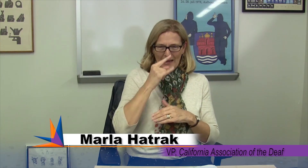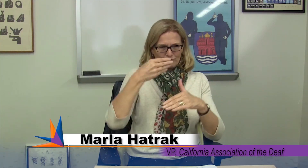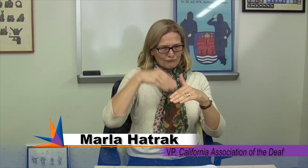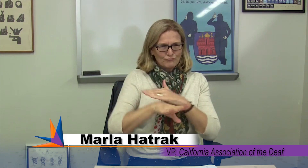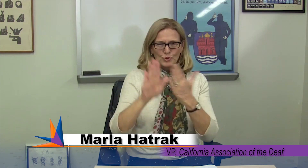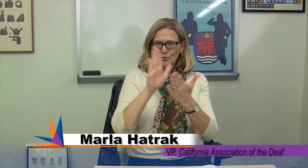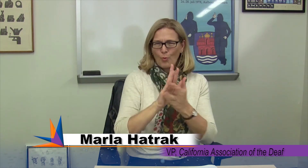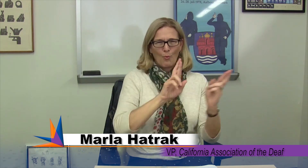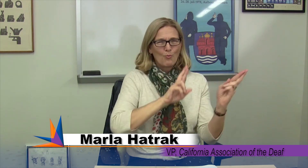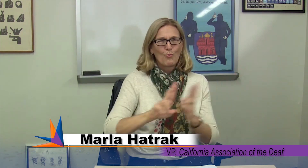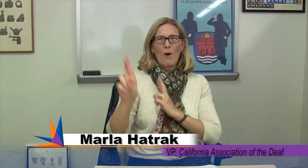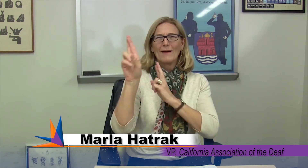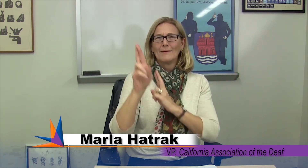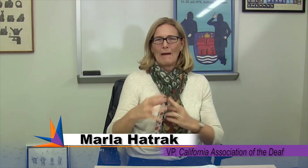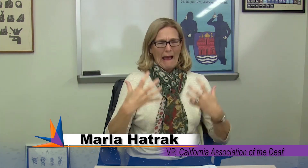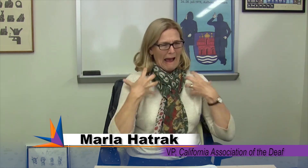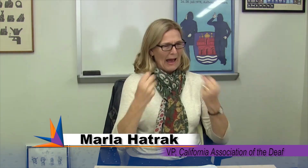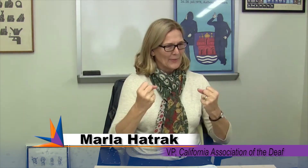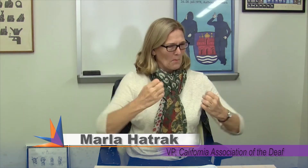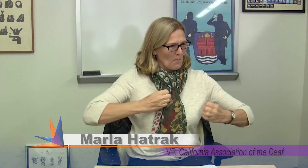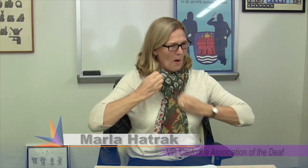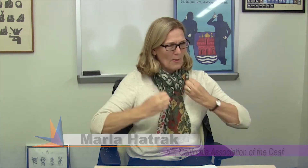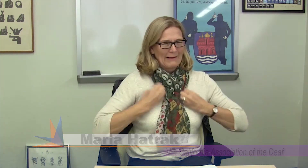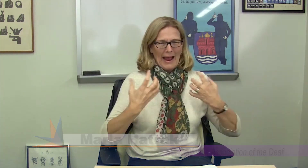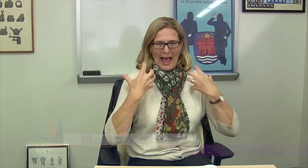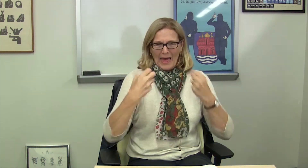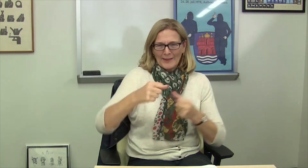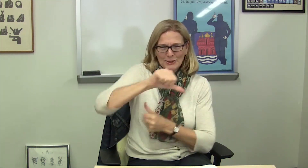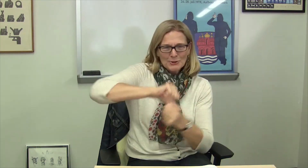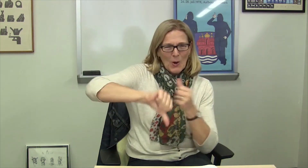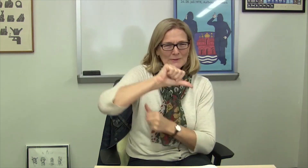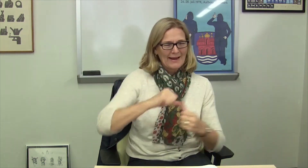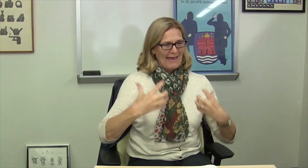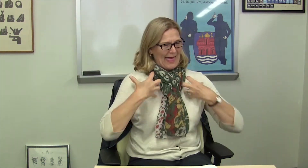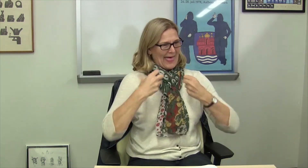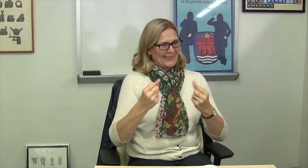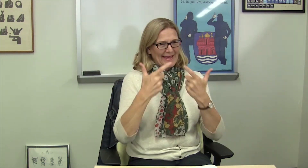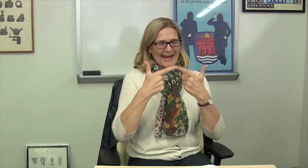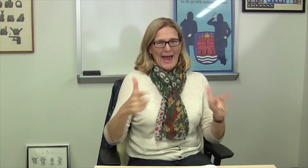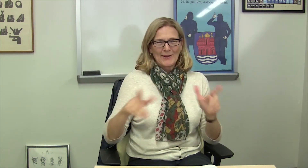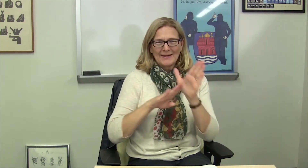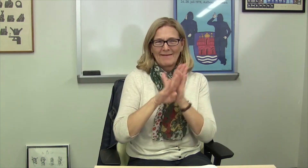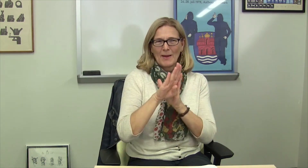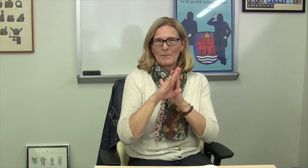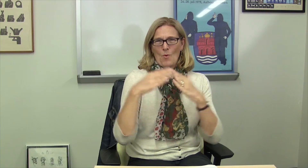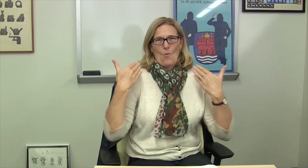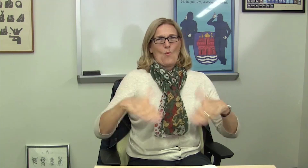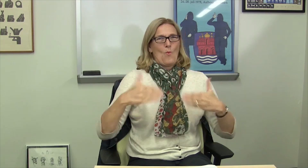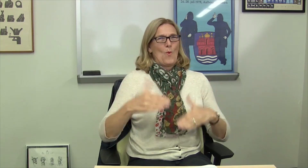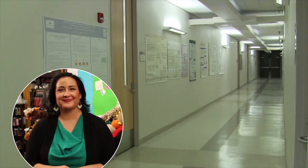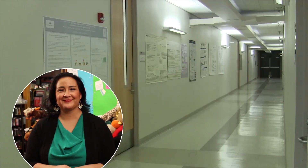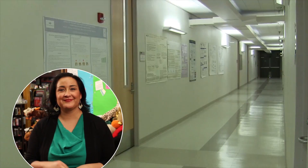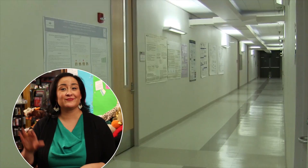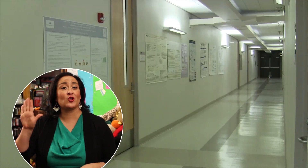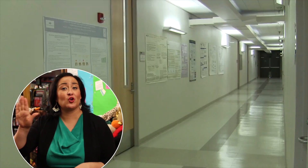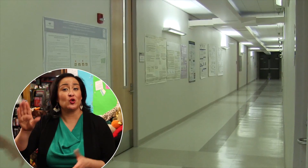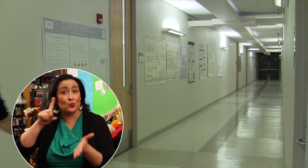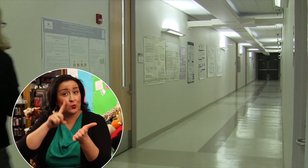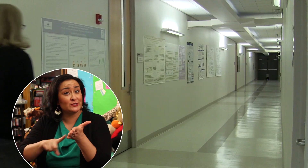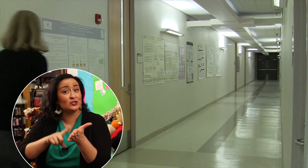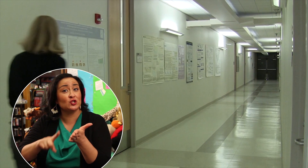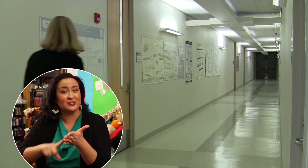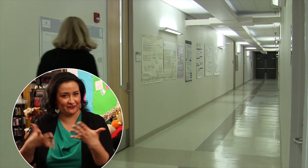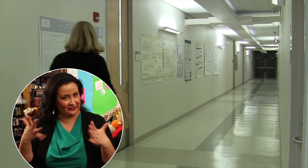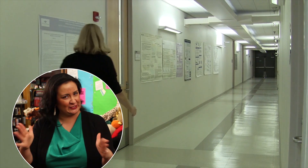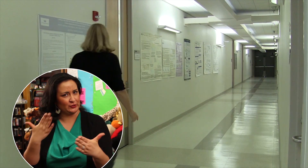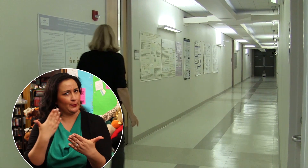kids to enter school ready to learn. They have healthy emotions, healthy social interactions, and healthy language development. In her research,